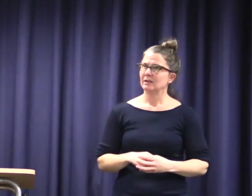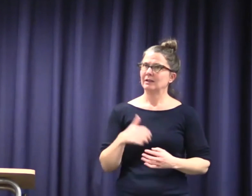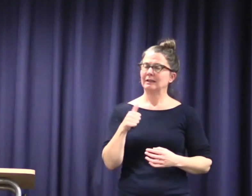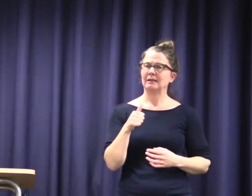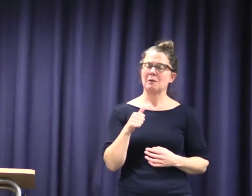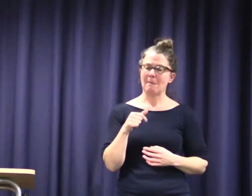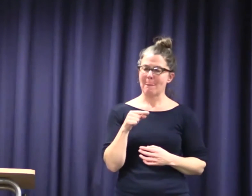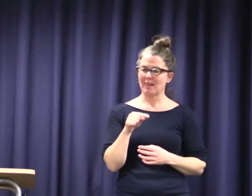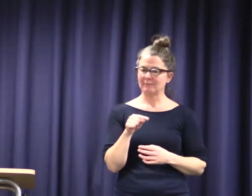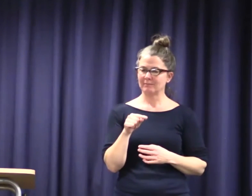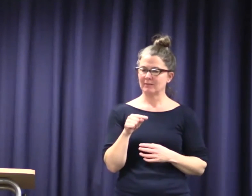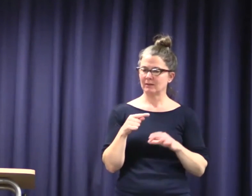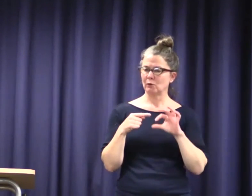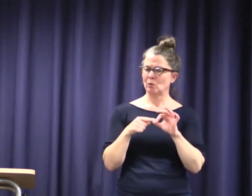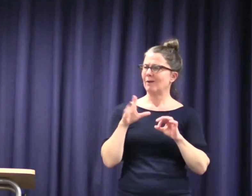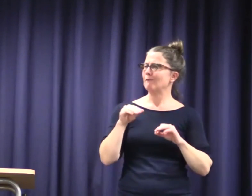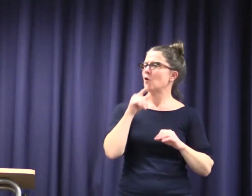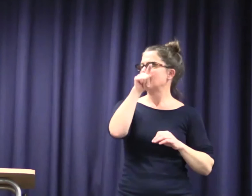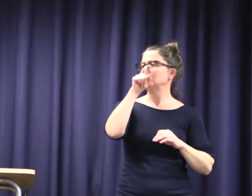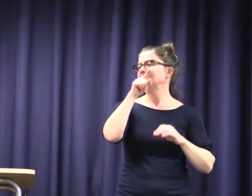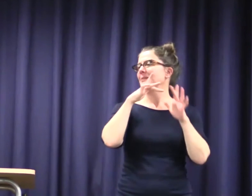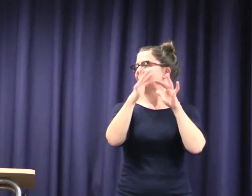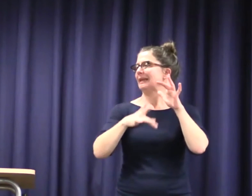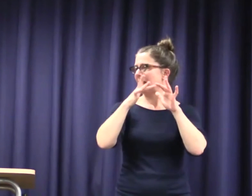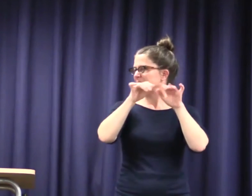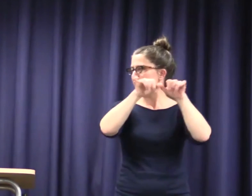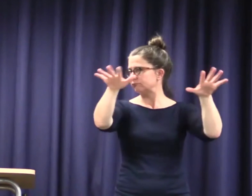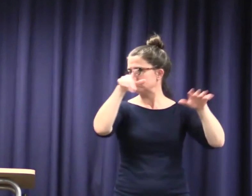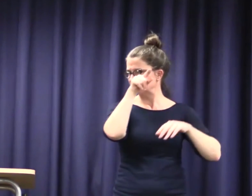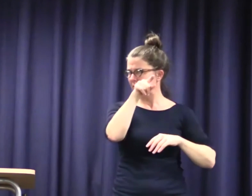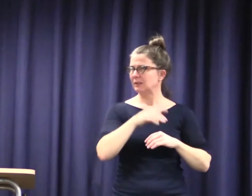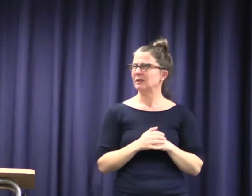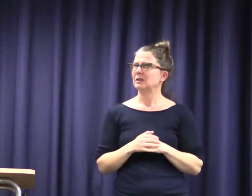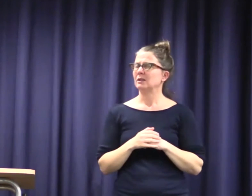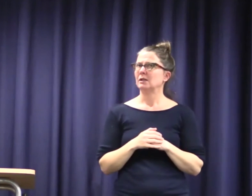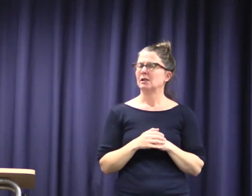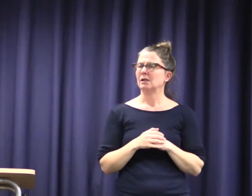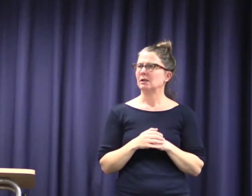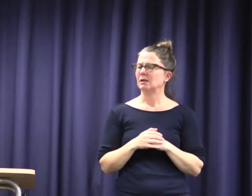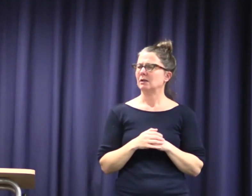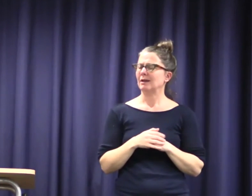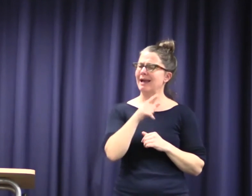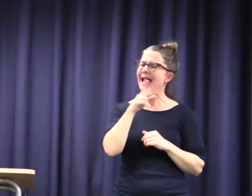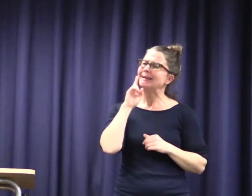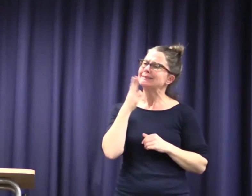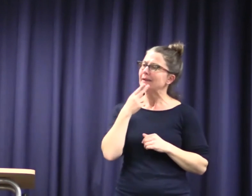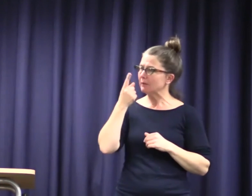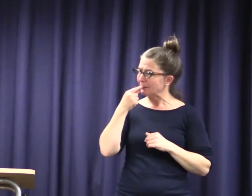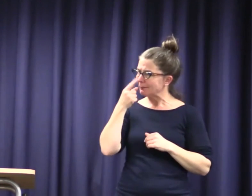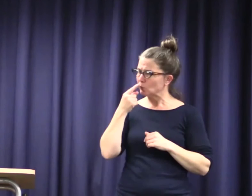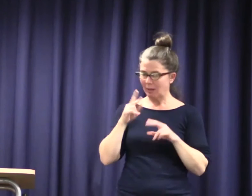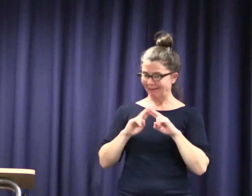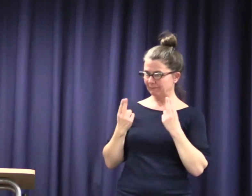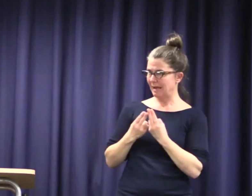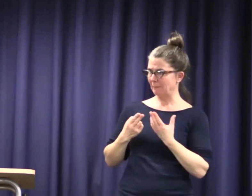This is from one of our live stream participants, and they say, where deaf people and families to